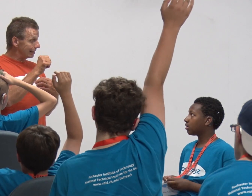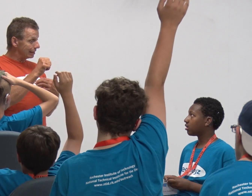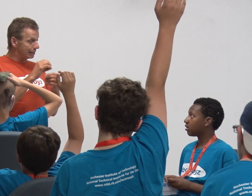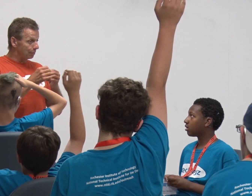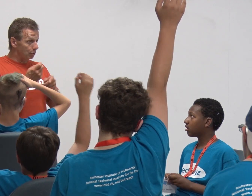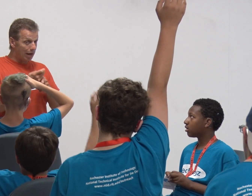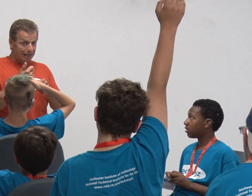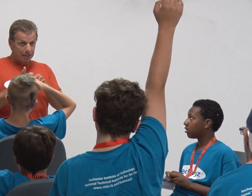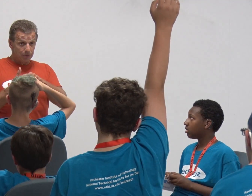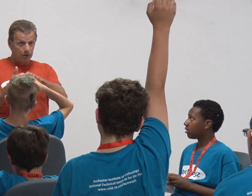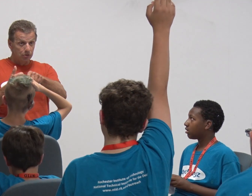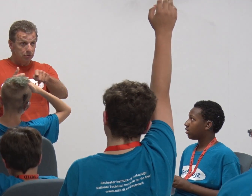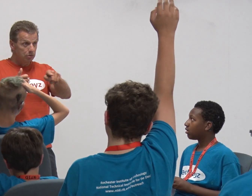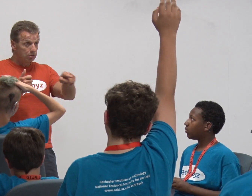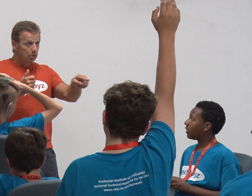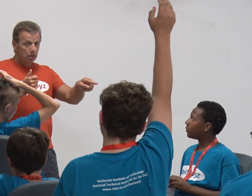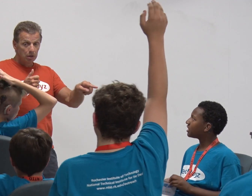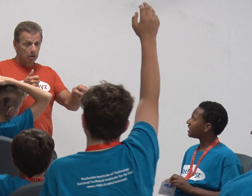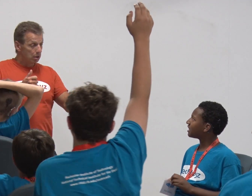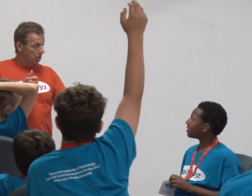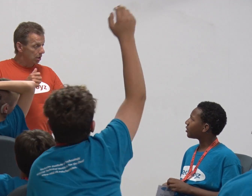The campers here are from all over.